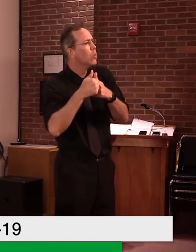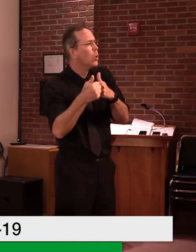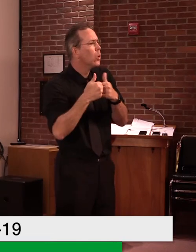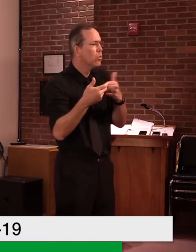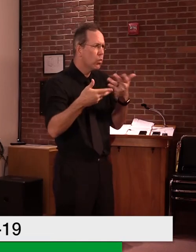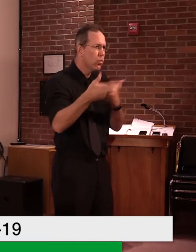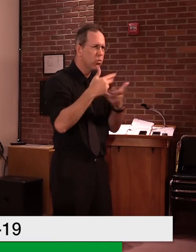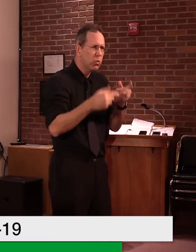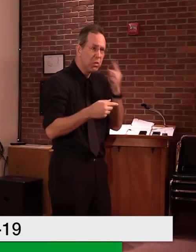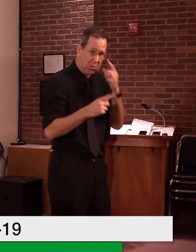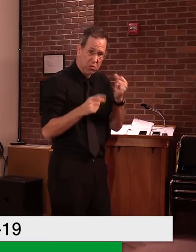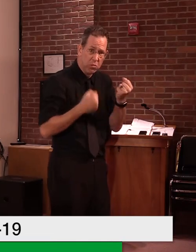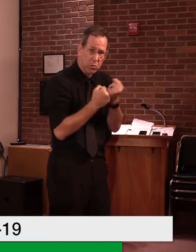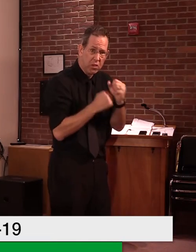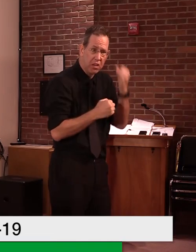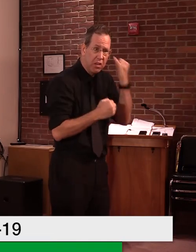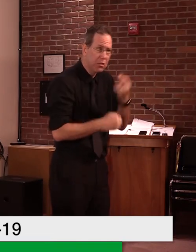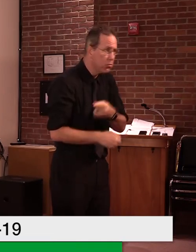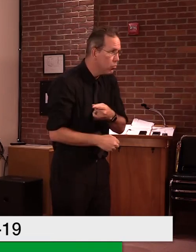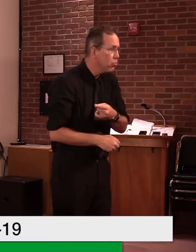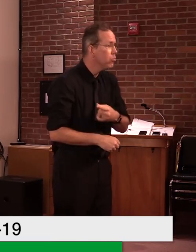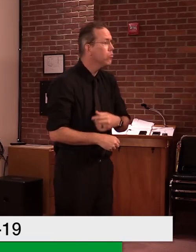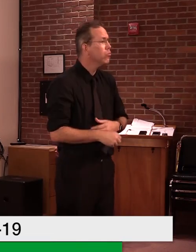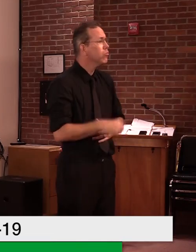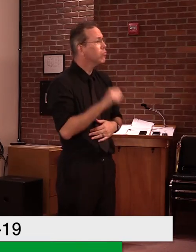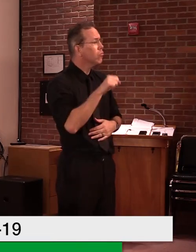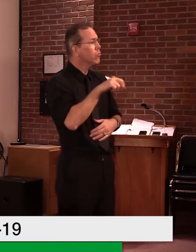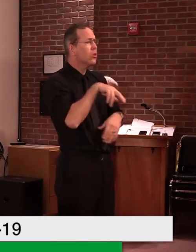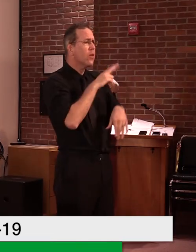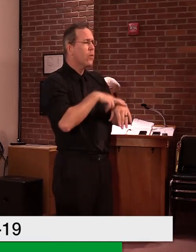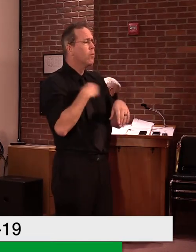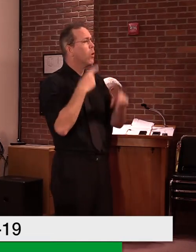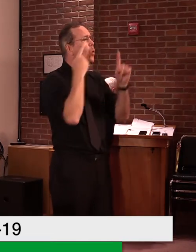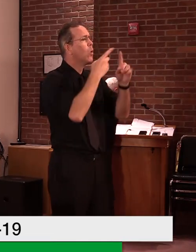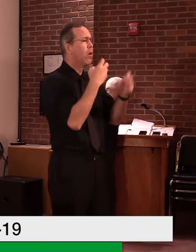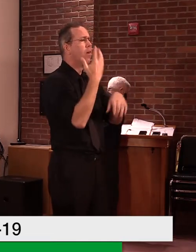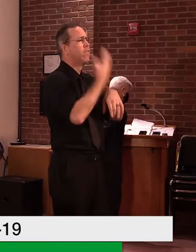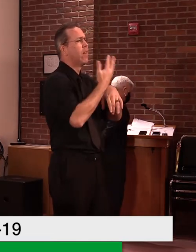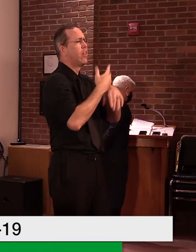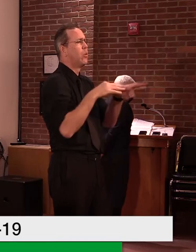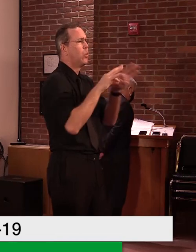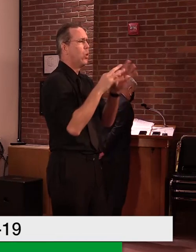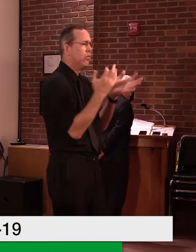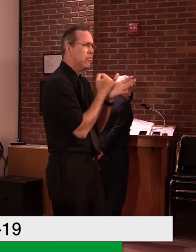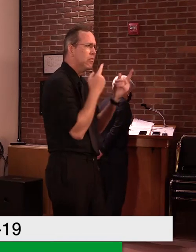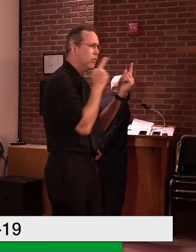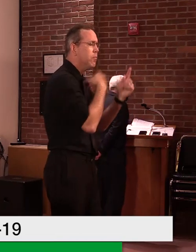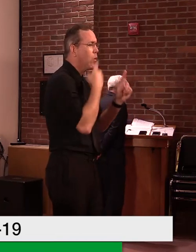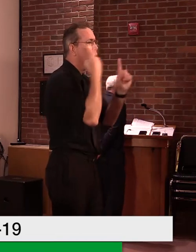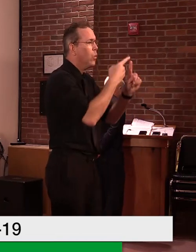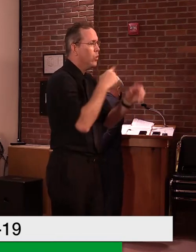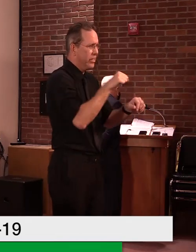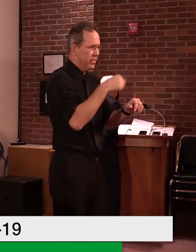administrators and kids and parents. So maybe this is the first step. So